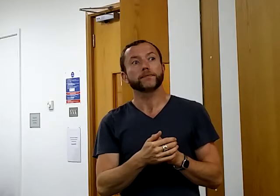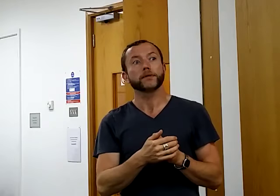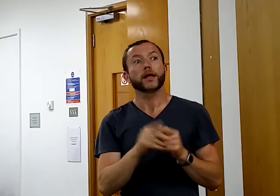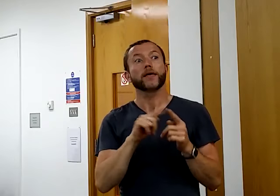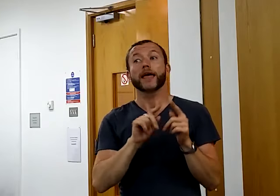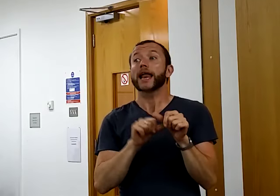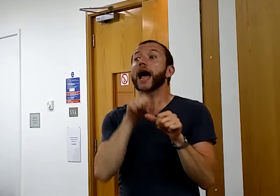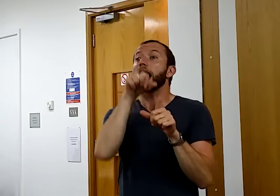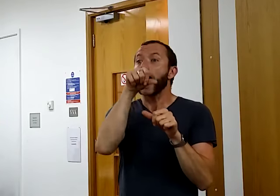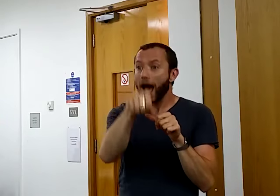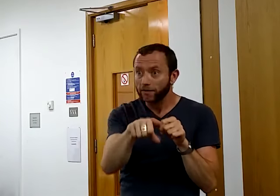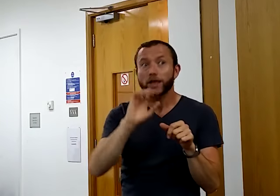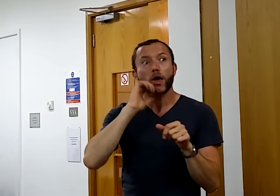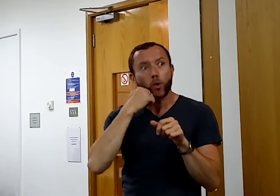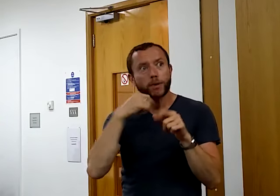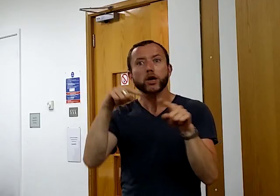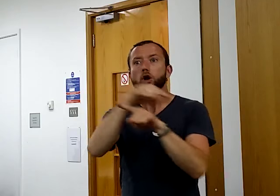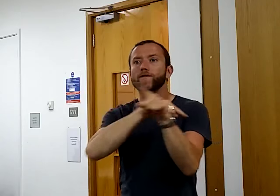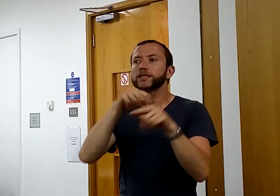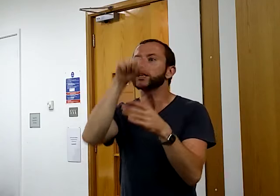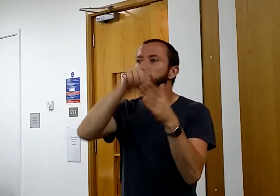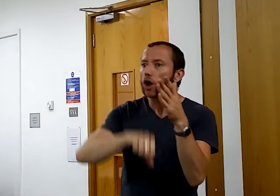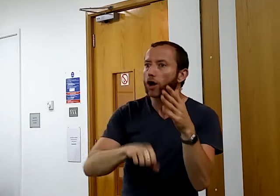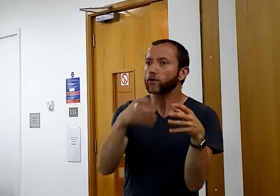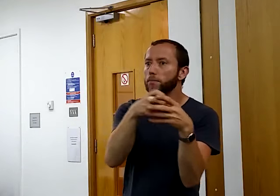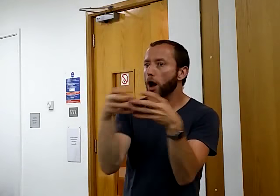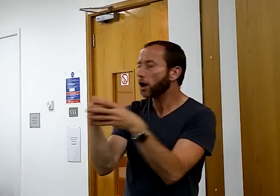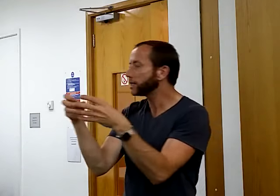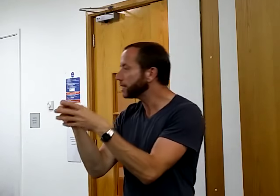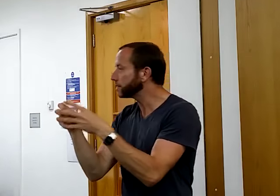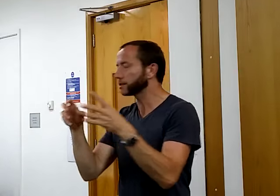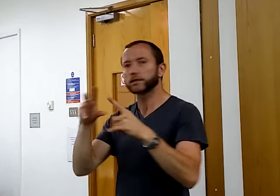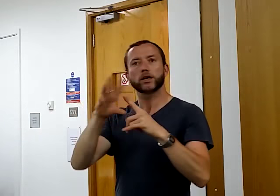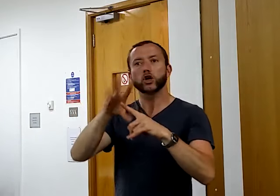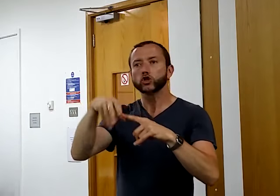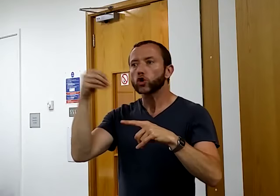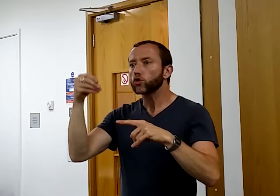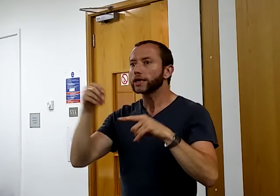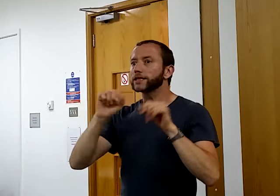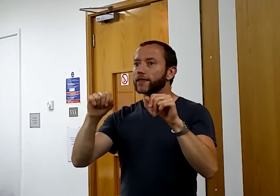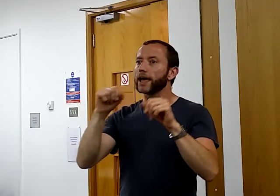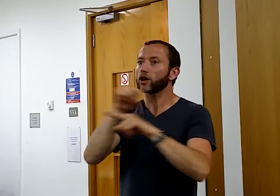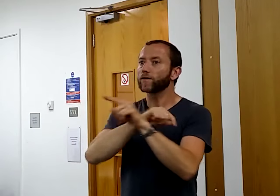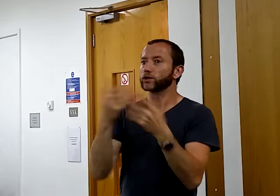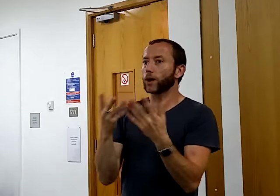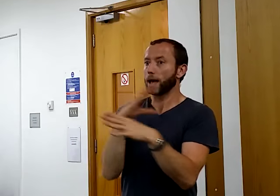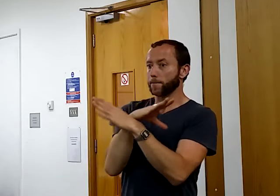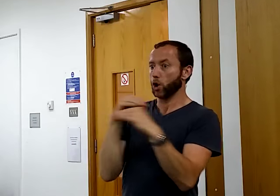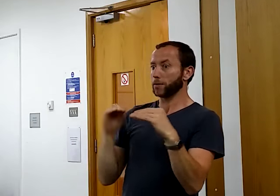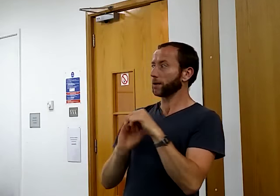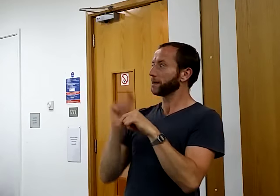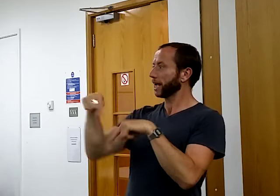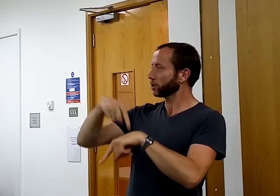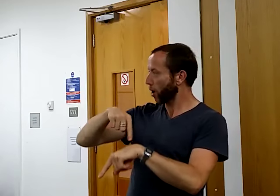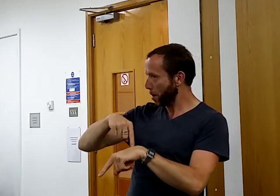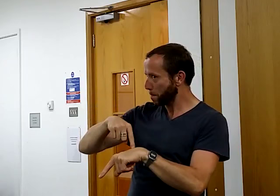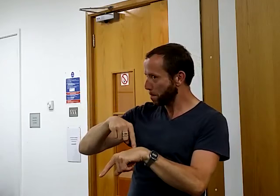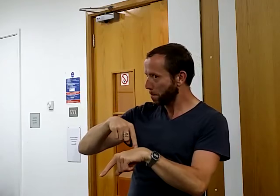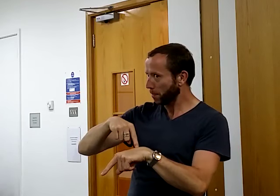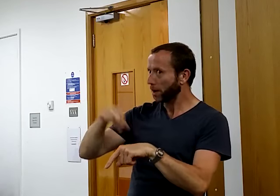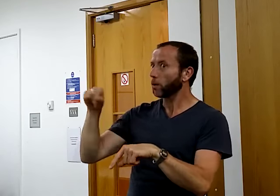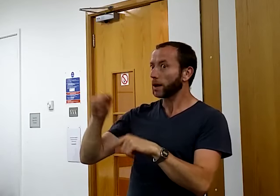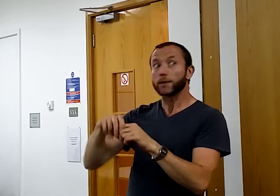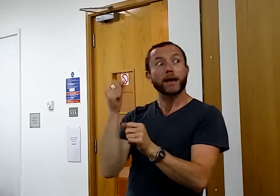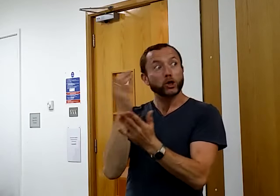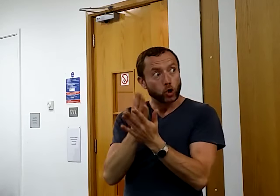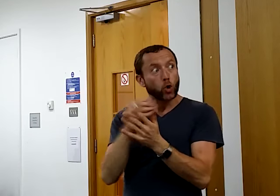there's going to be conference season, isn't there? The Tories are going to be holding their conference in Birmingham. What we can't lose sight of in the next couple of months is trying to make sure